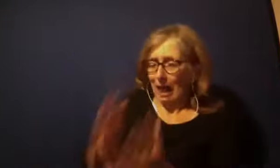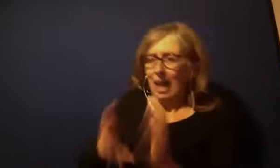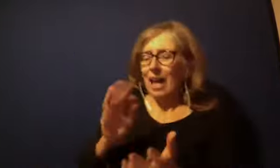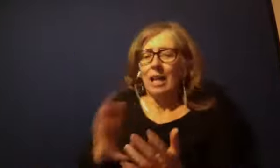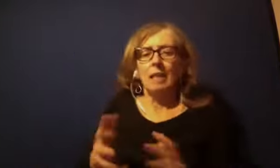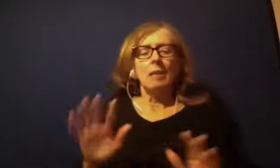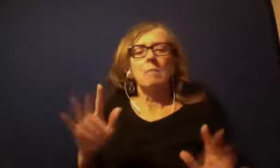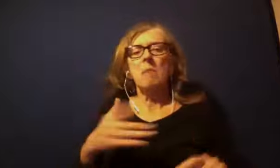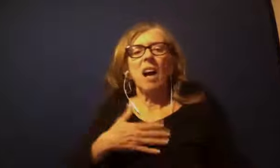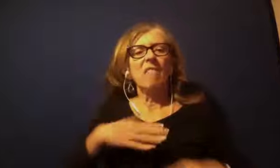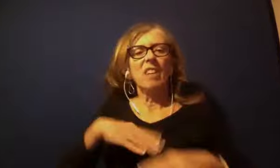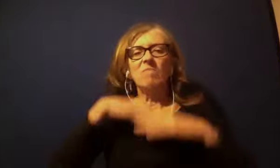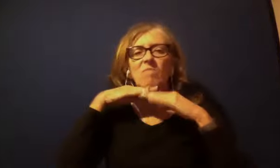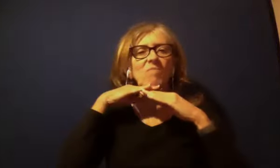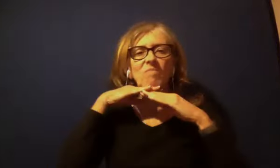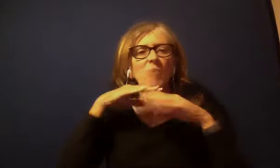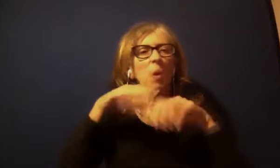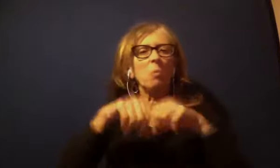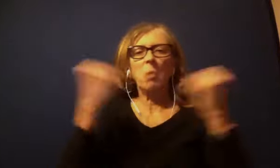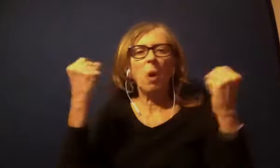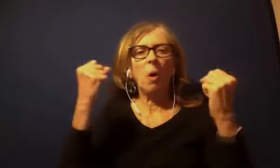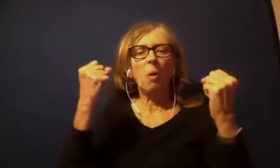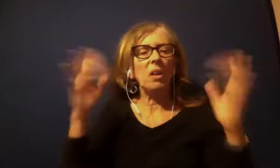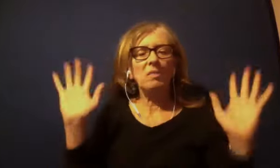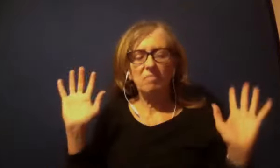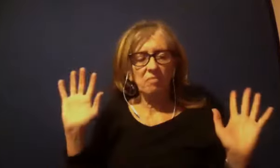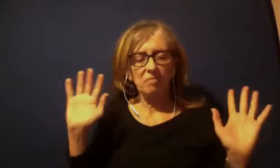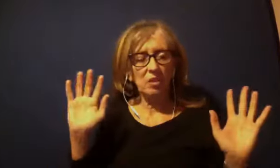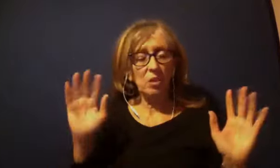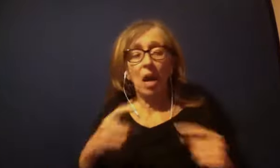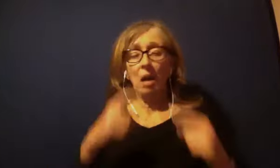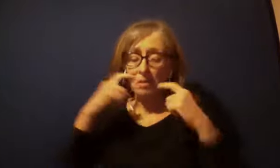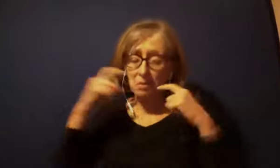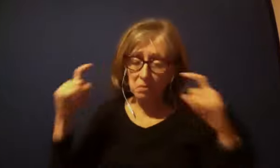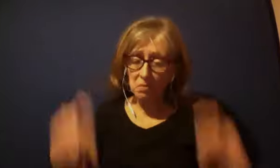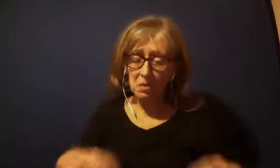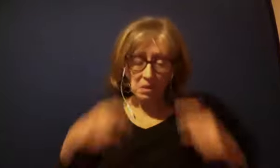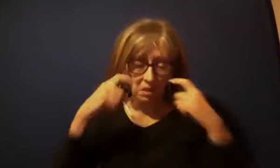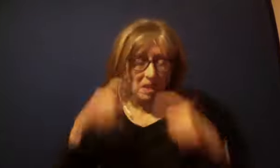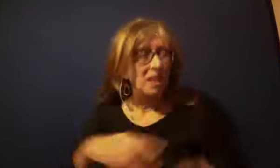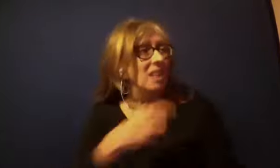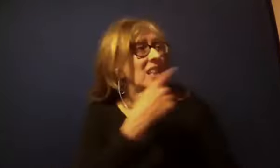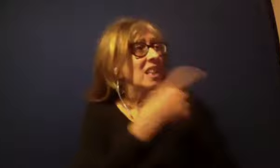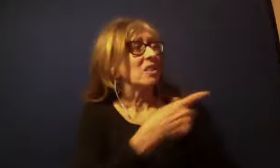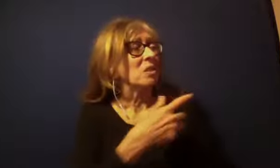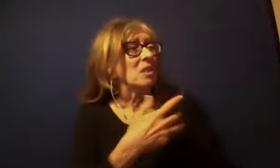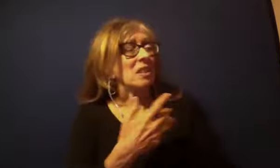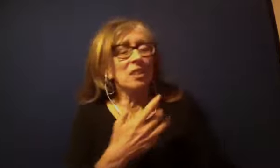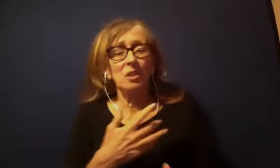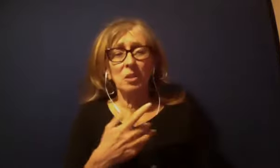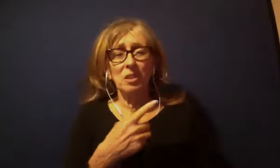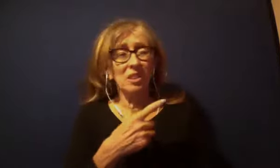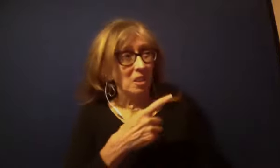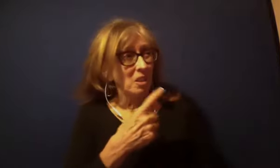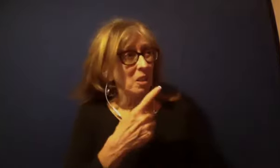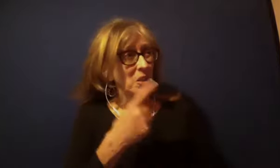everything, physically. And I was, he came in and I was just weeping, saying to him, do you think that God's left